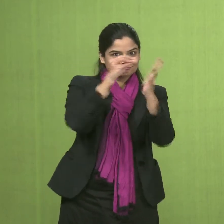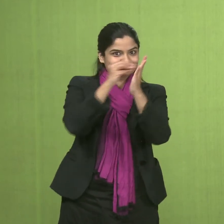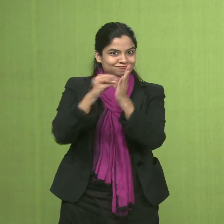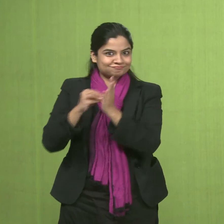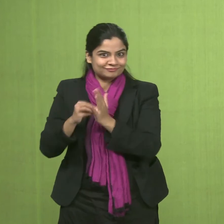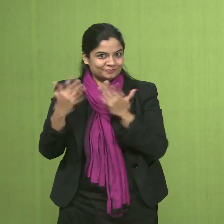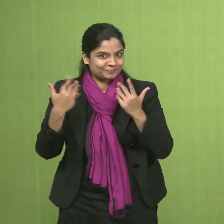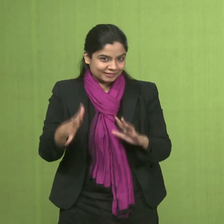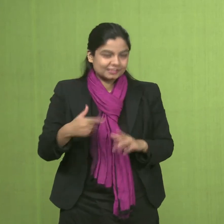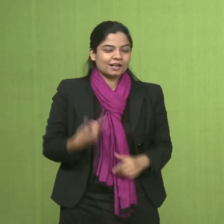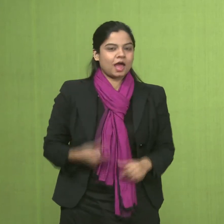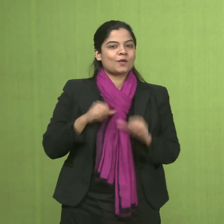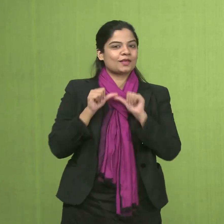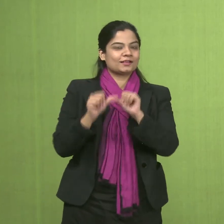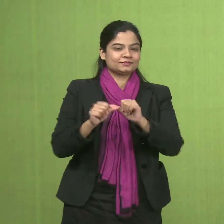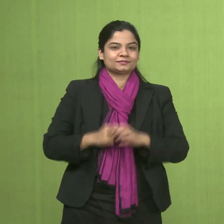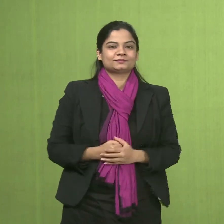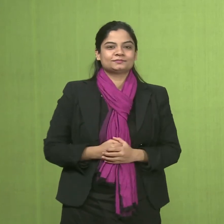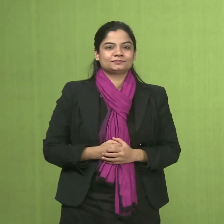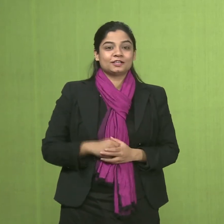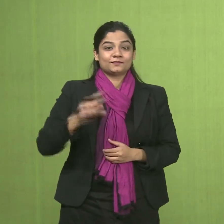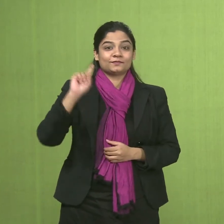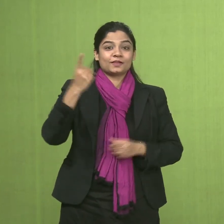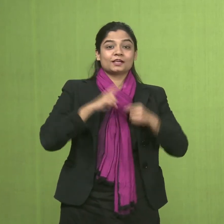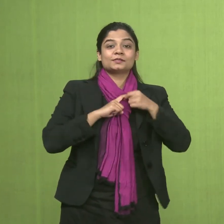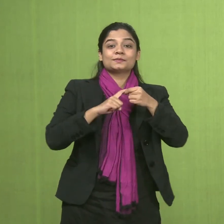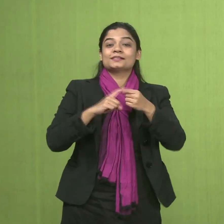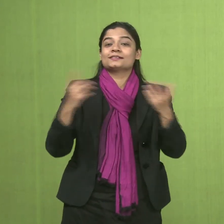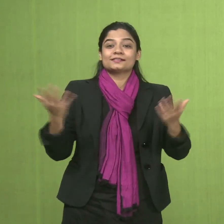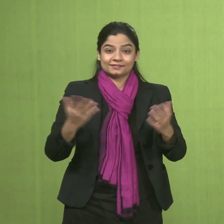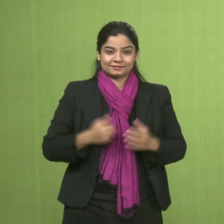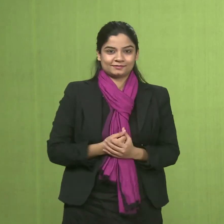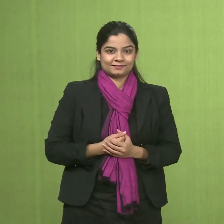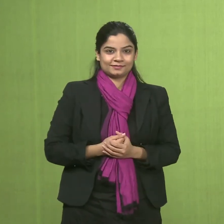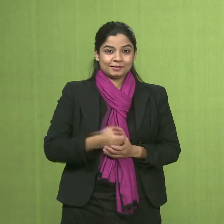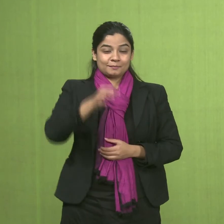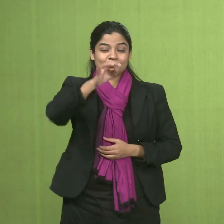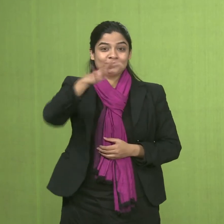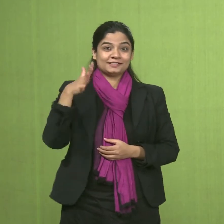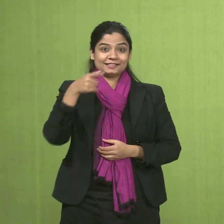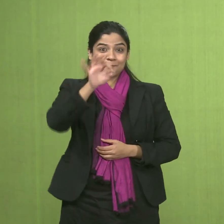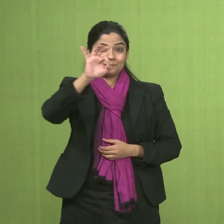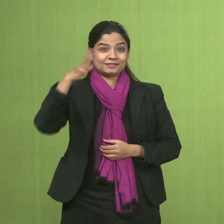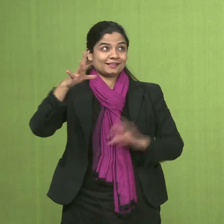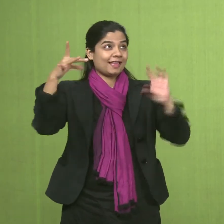Written? Now let's discuss the answers. Of the first statement, I had asked you,